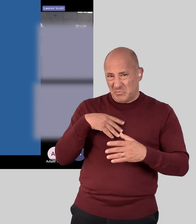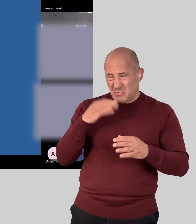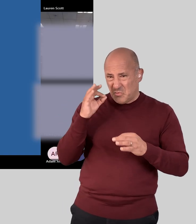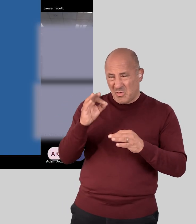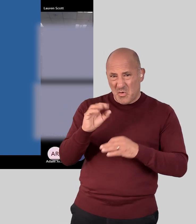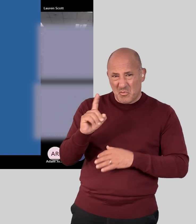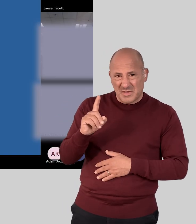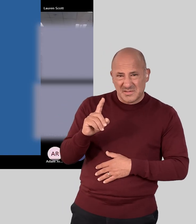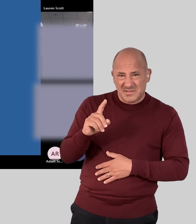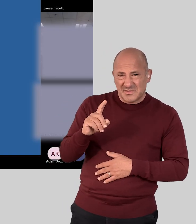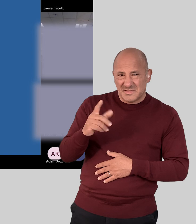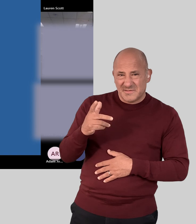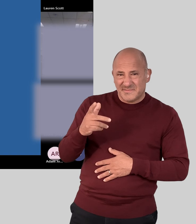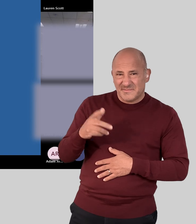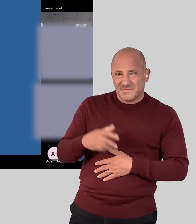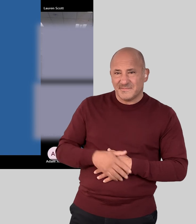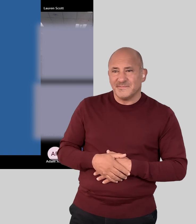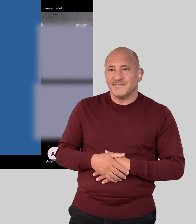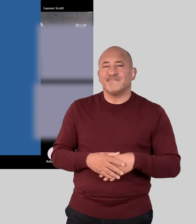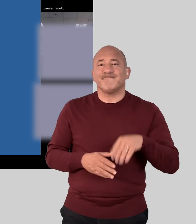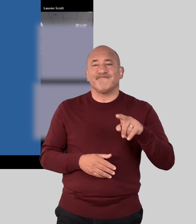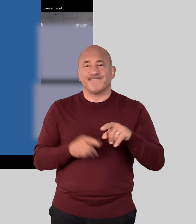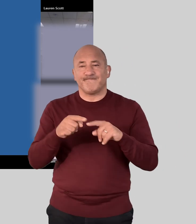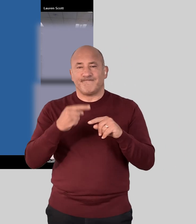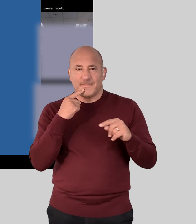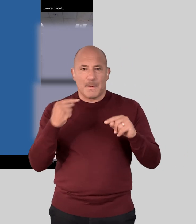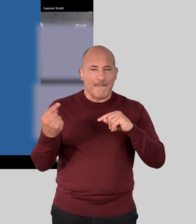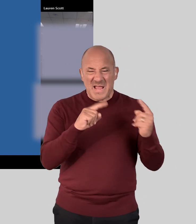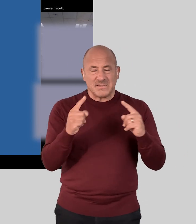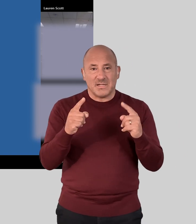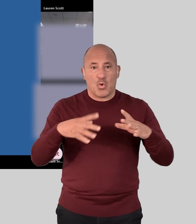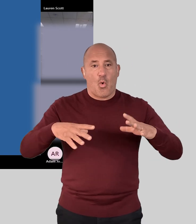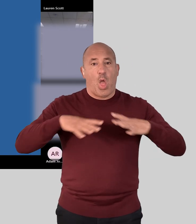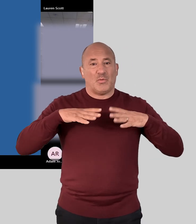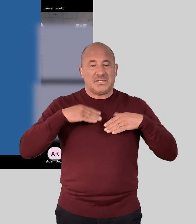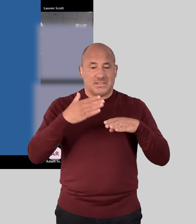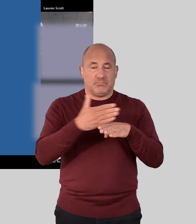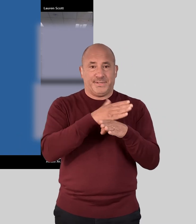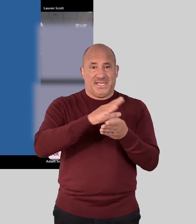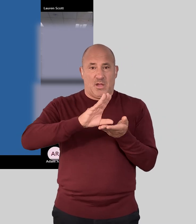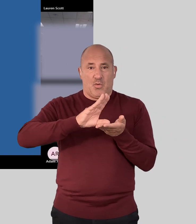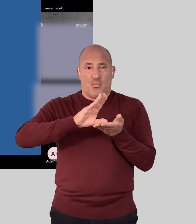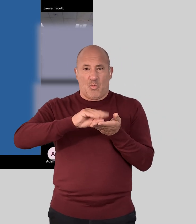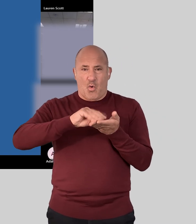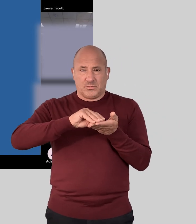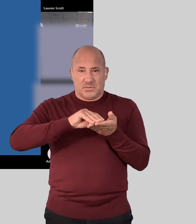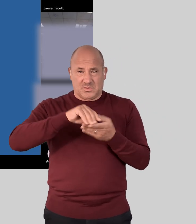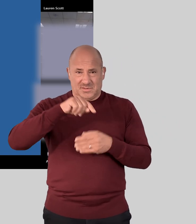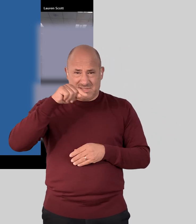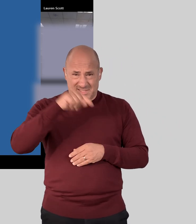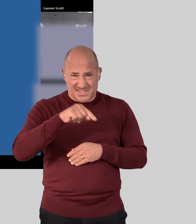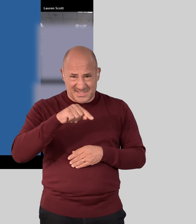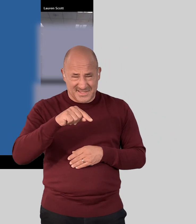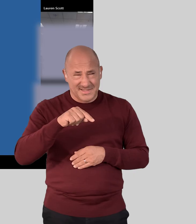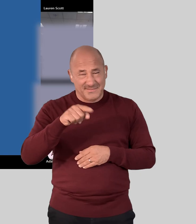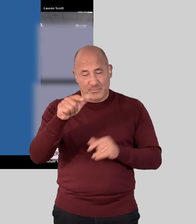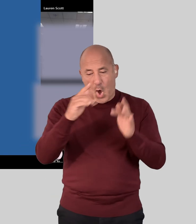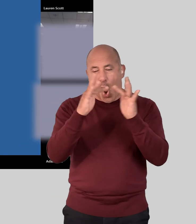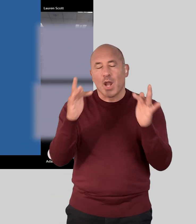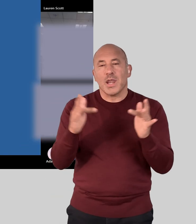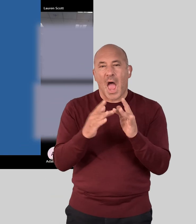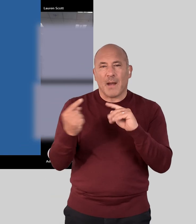question that you wanted to? I guess it just be a really short one. It was more, do you think you can call it a battle if